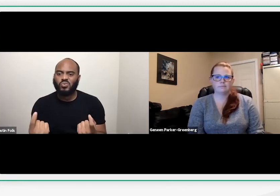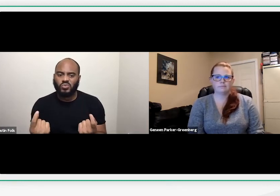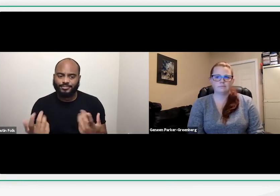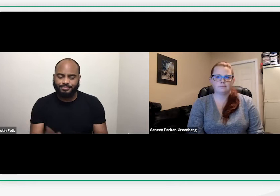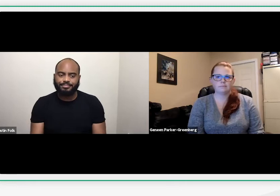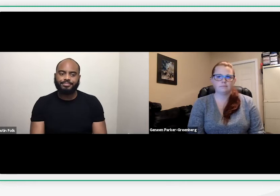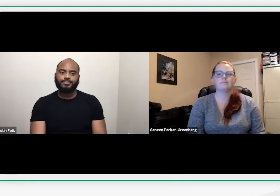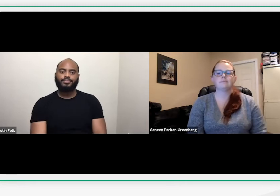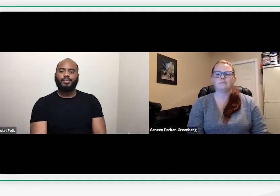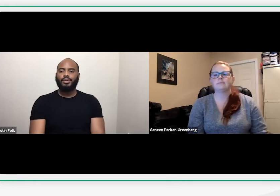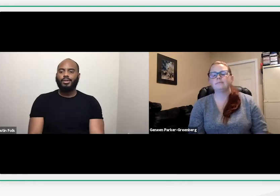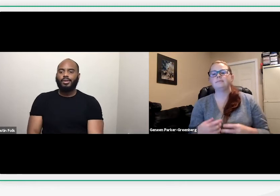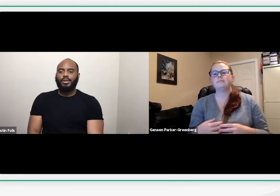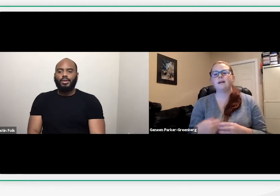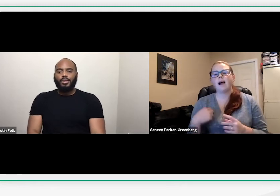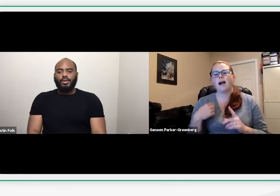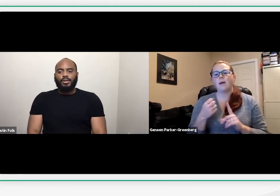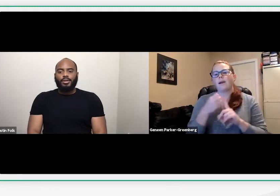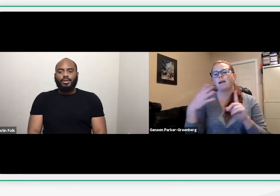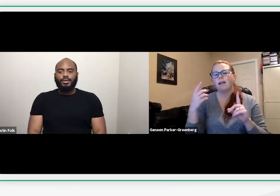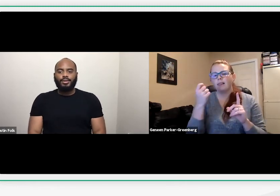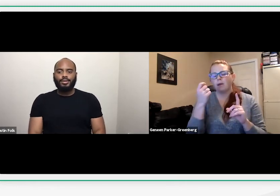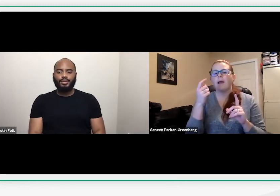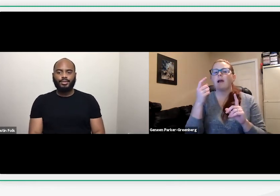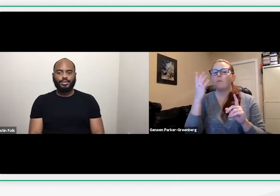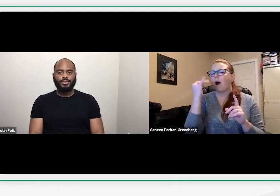because they have accounts that are in collections. What can they do?